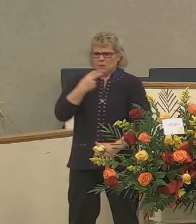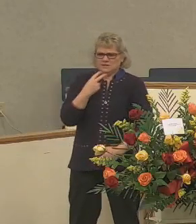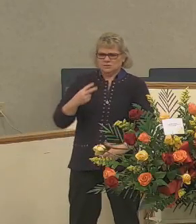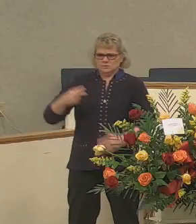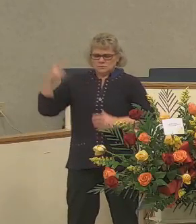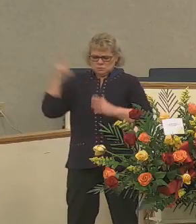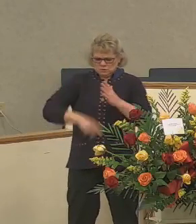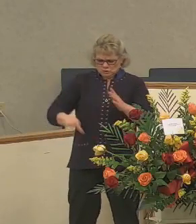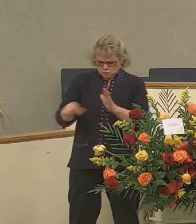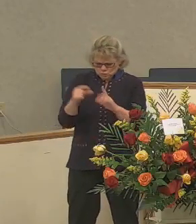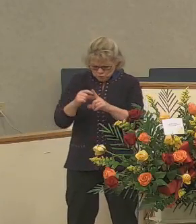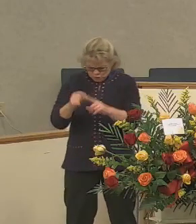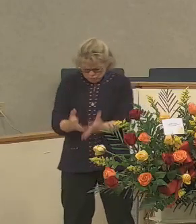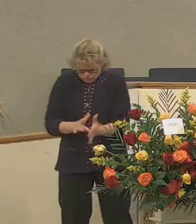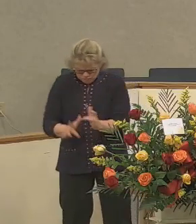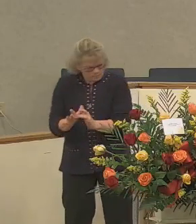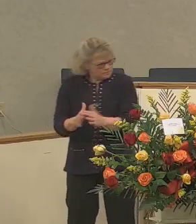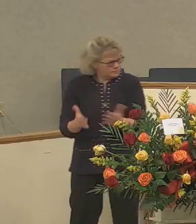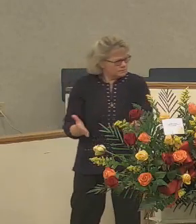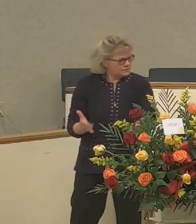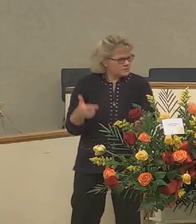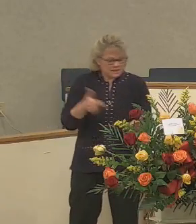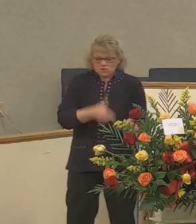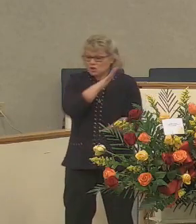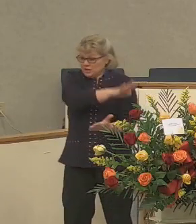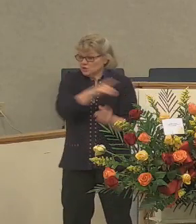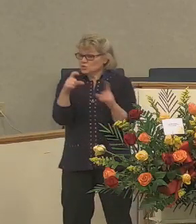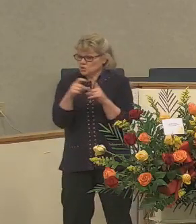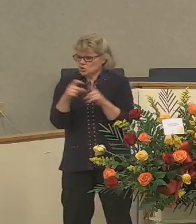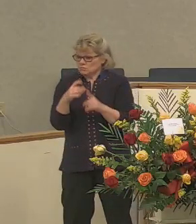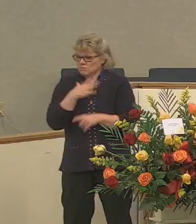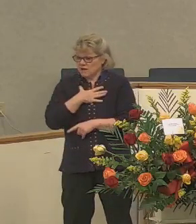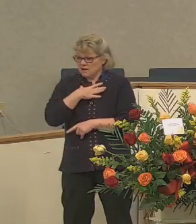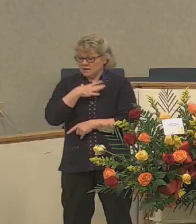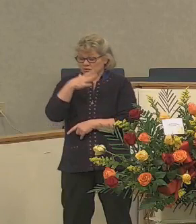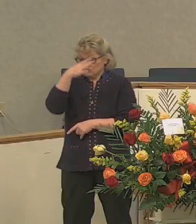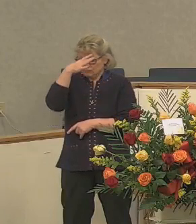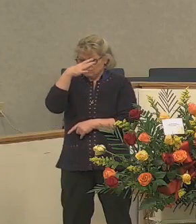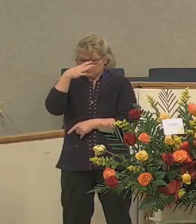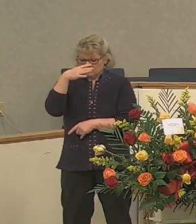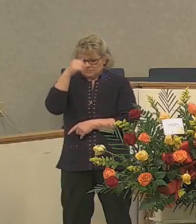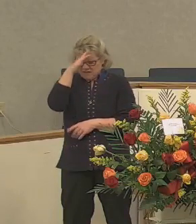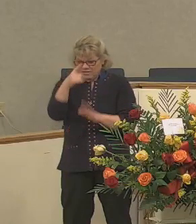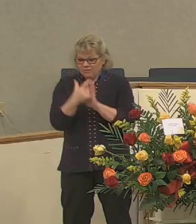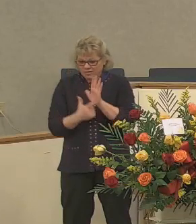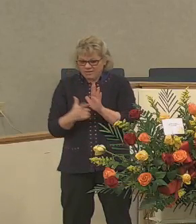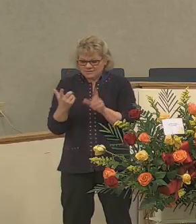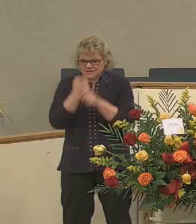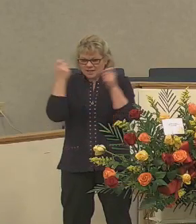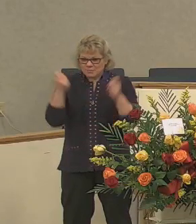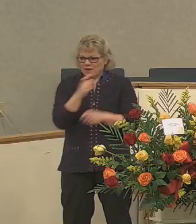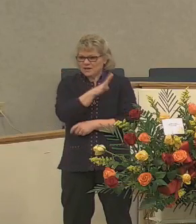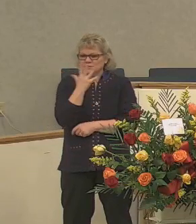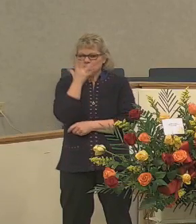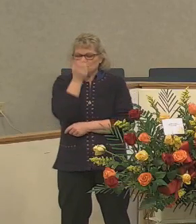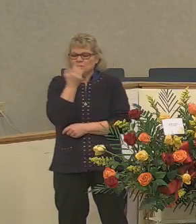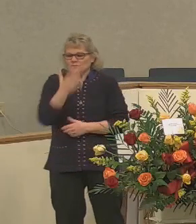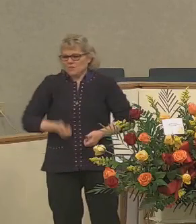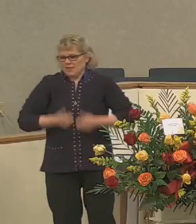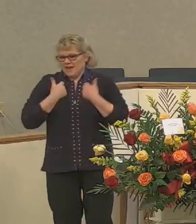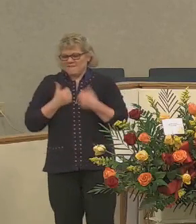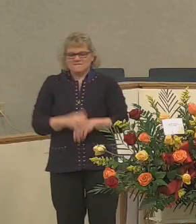these words, these are his words. This is him celebrating his beautiful